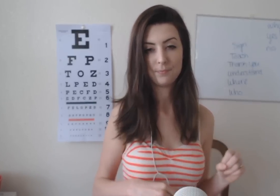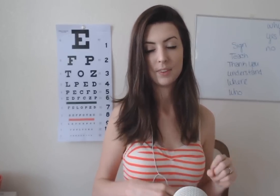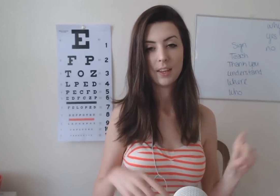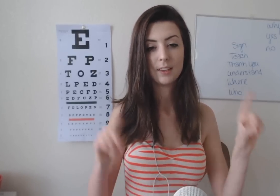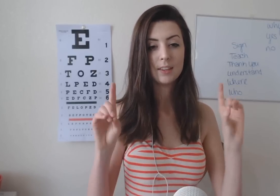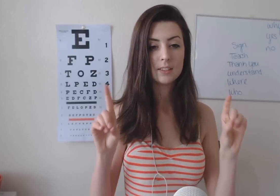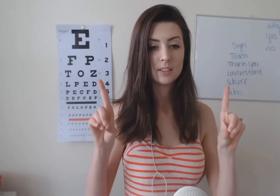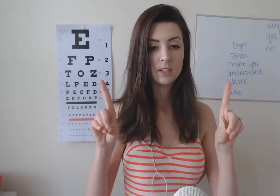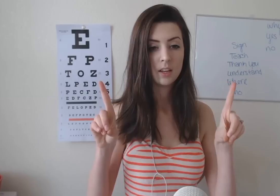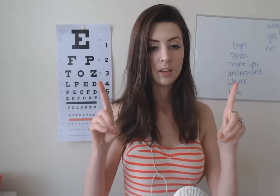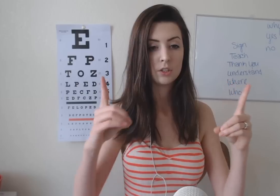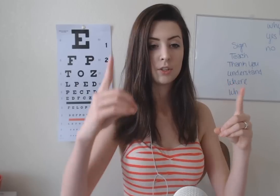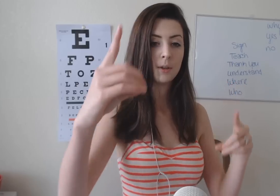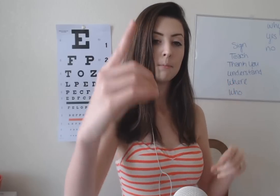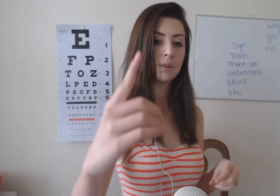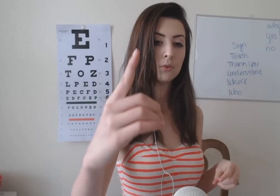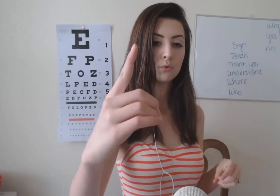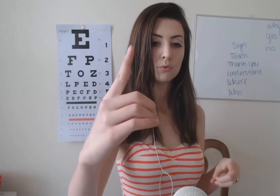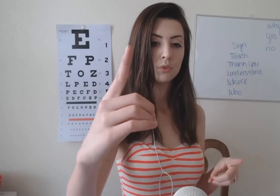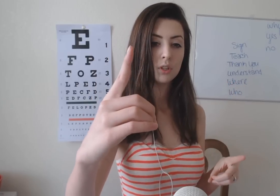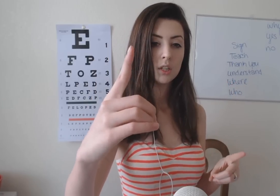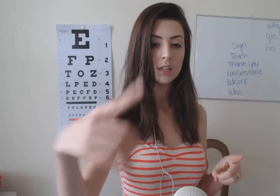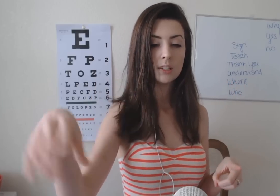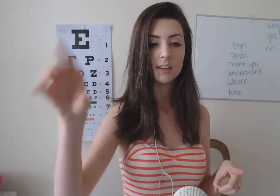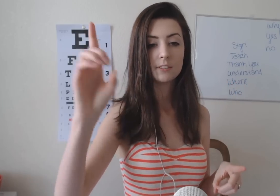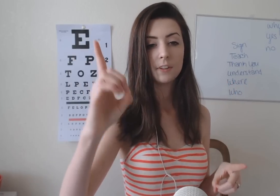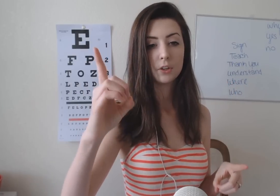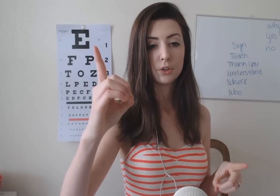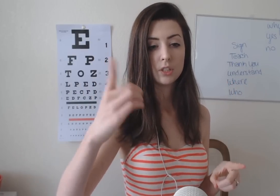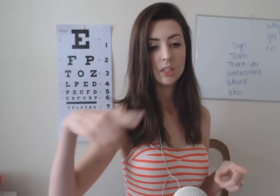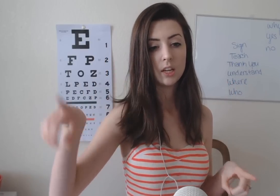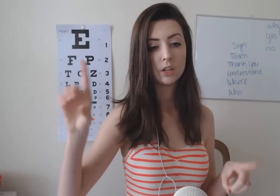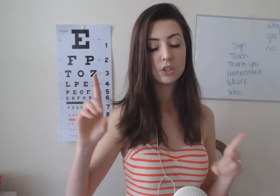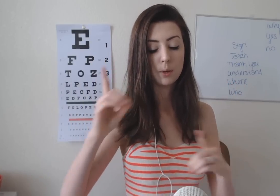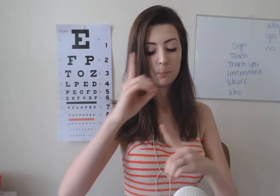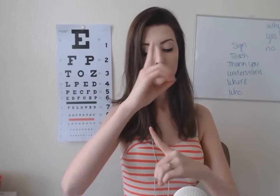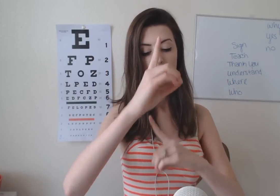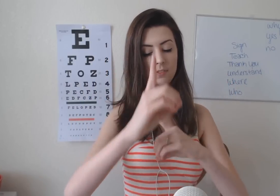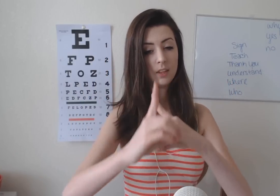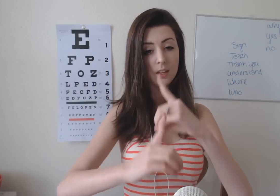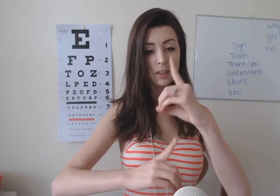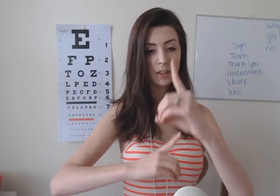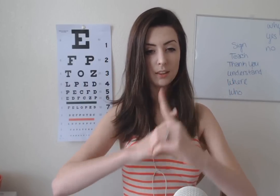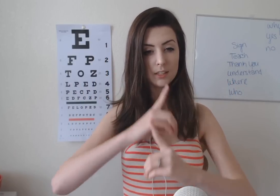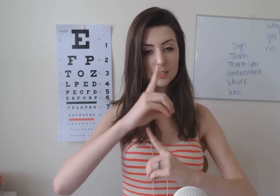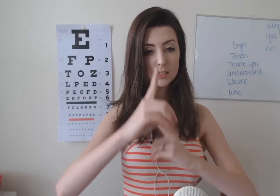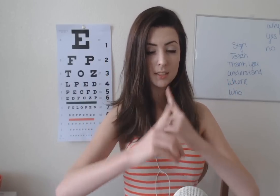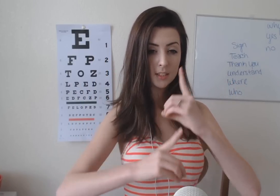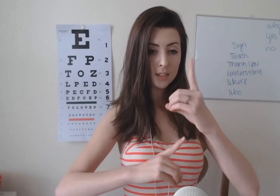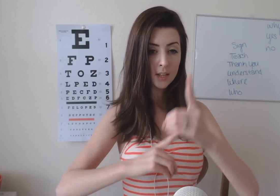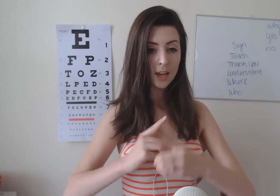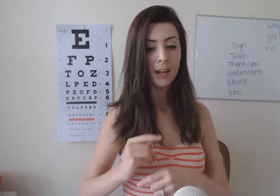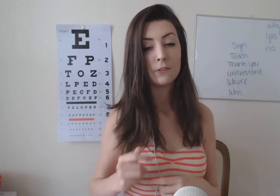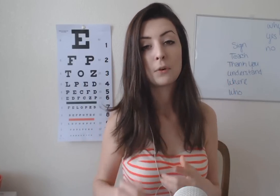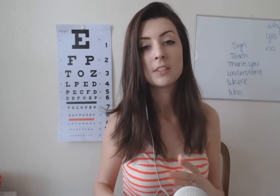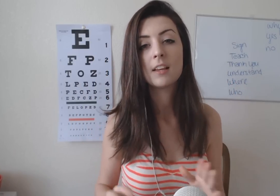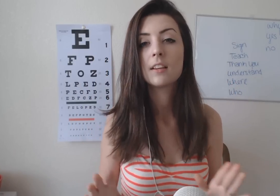Like this hand shape. Index finger D hand shape. Like this. And if you want to say